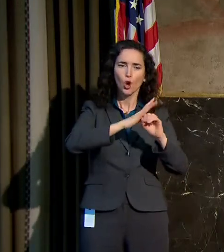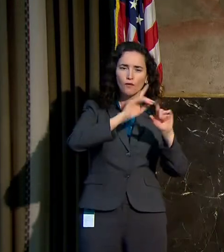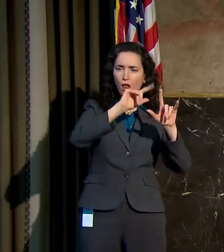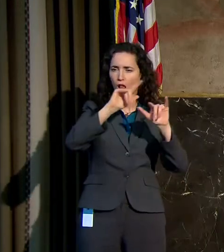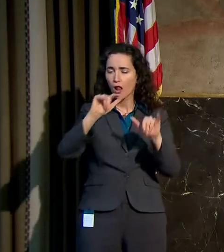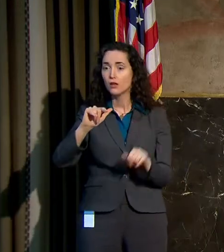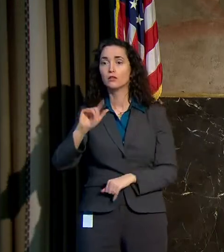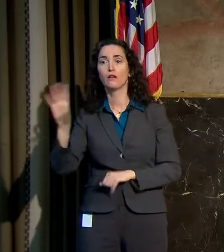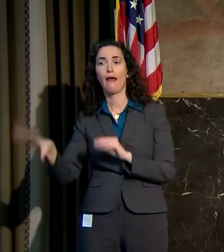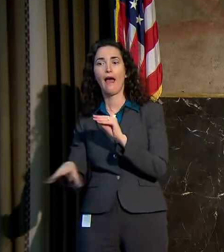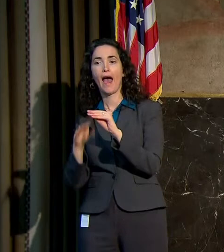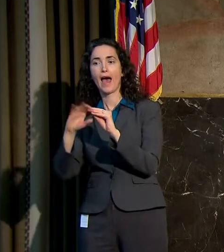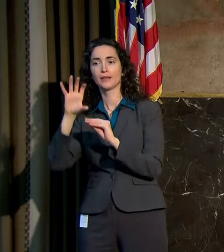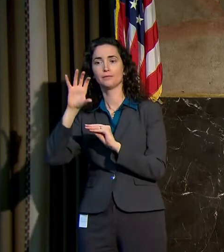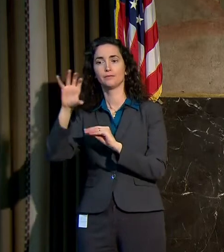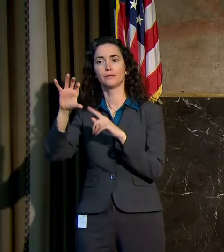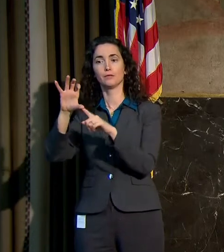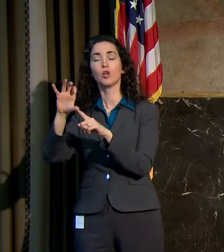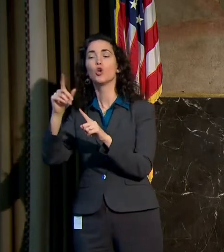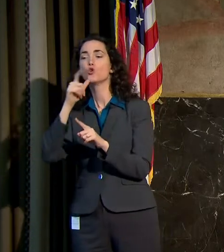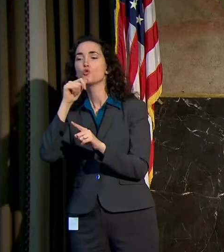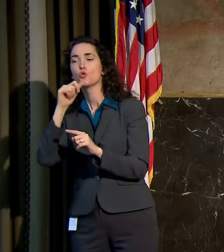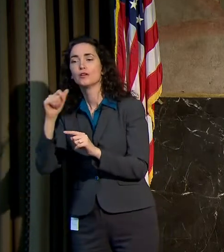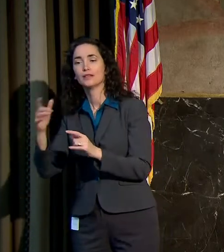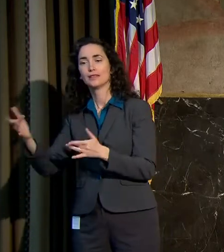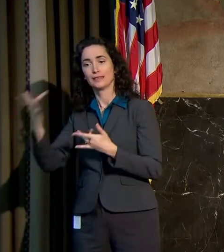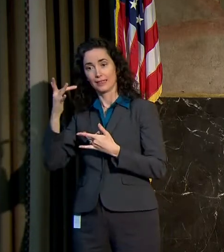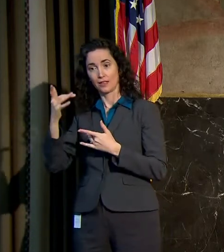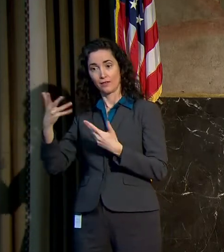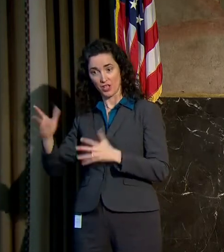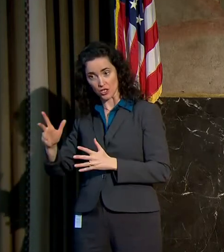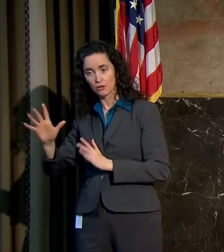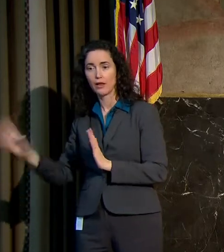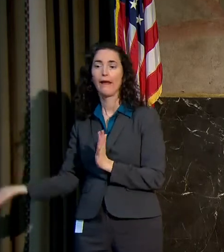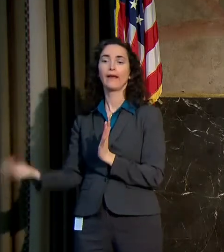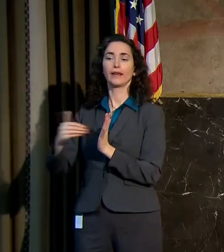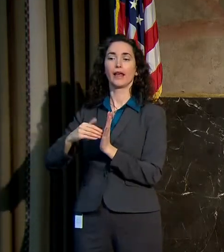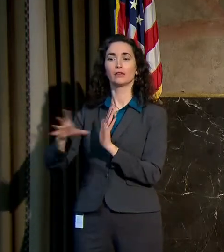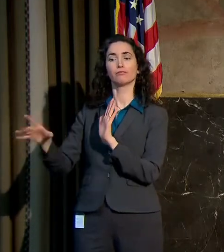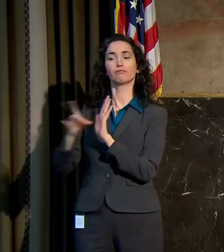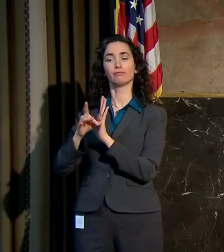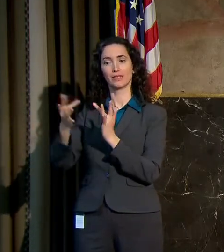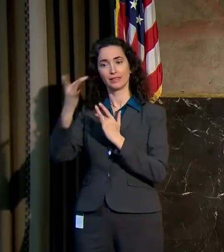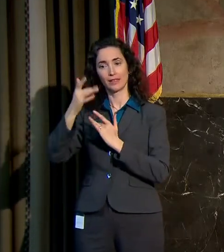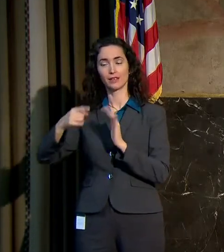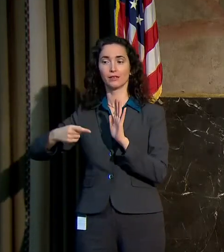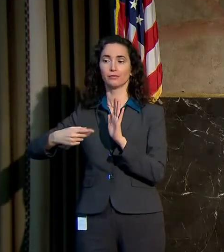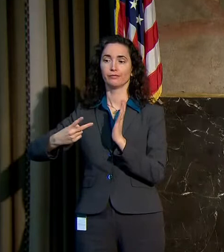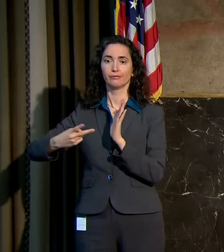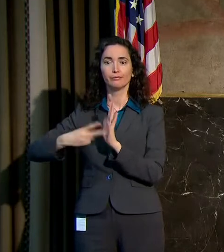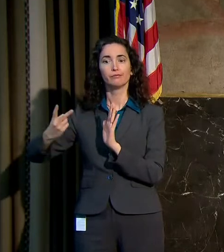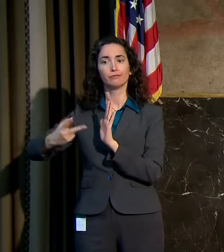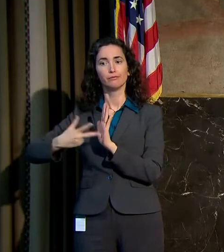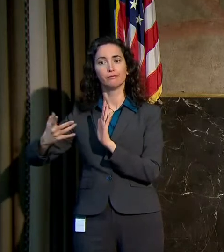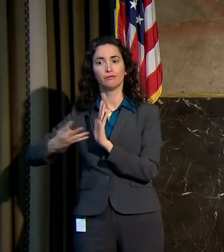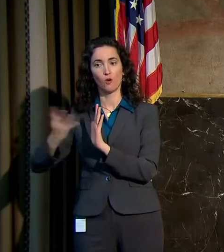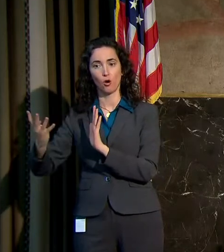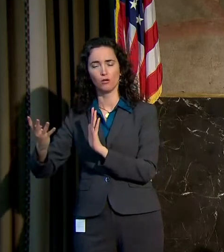the same definition of reinfection that we've been getting from the federal government. And I know you have to have a period of 90 days